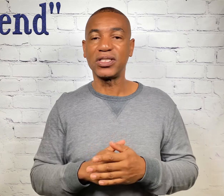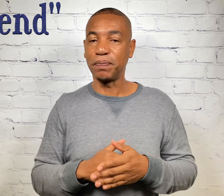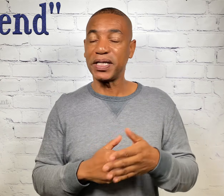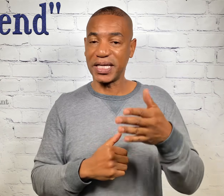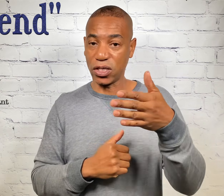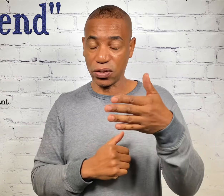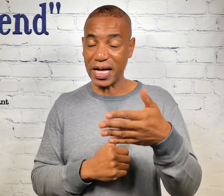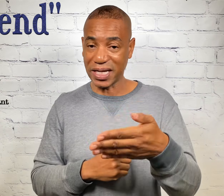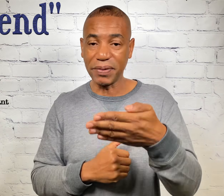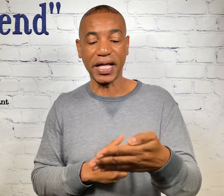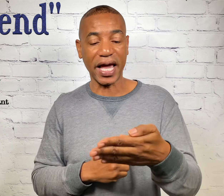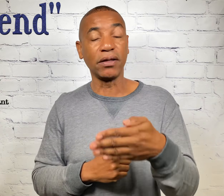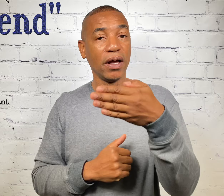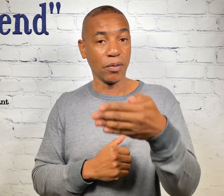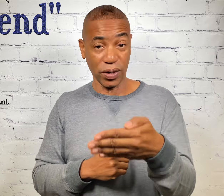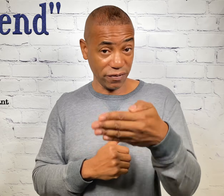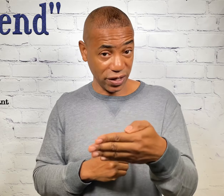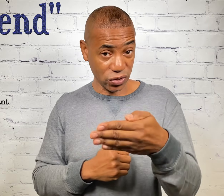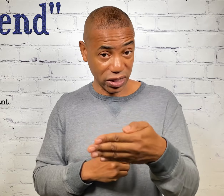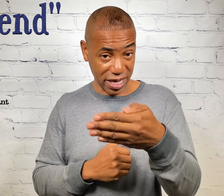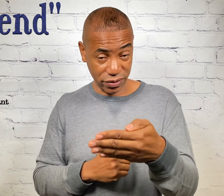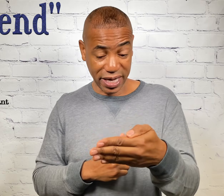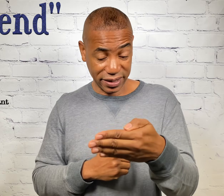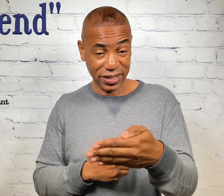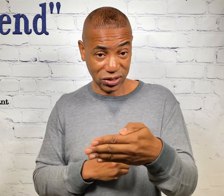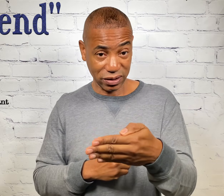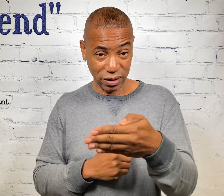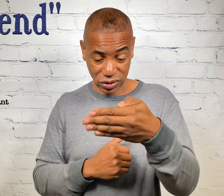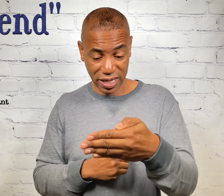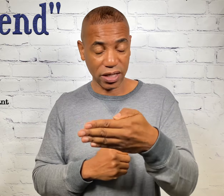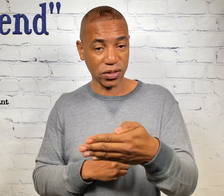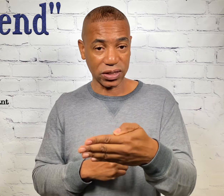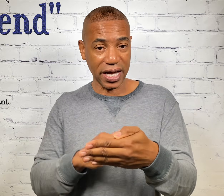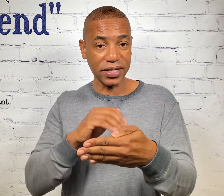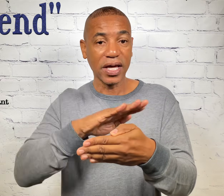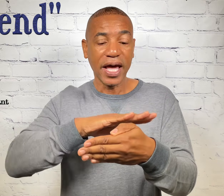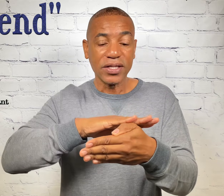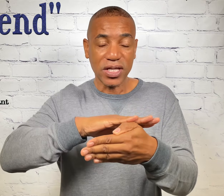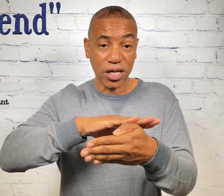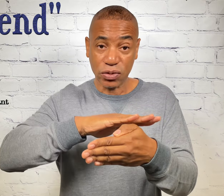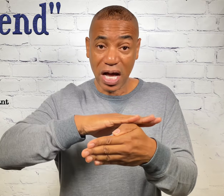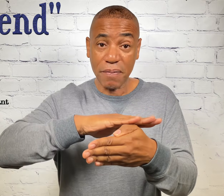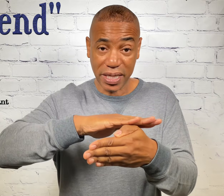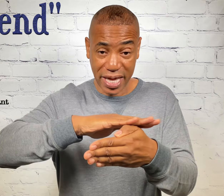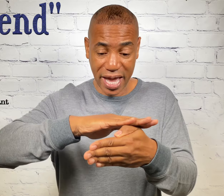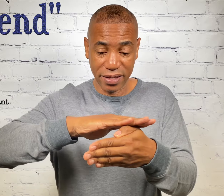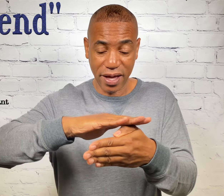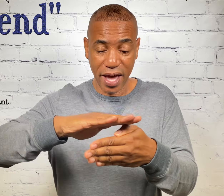simply take your non-dominant hand, bring the fingers together like this, standing it on the side. Take your dominant hand,